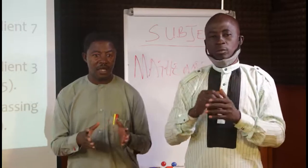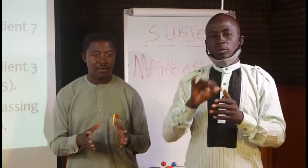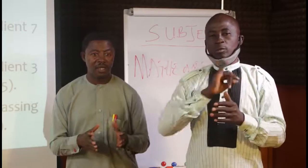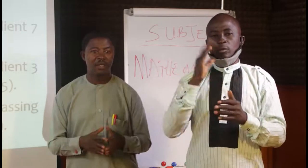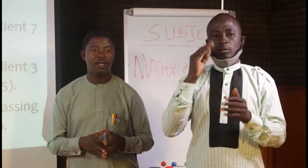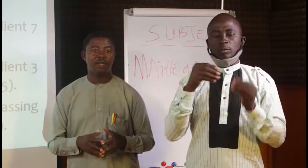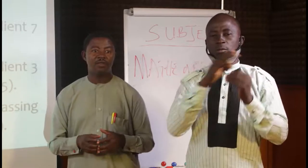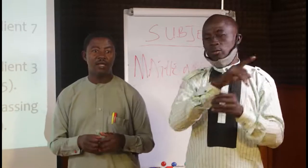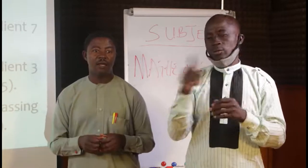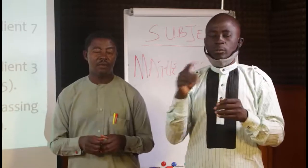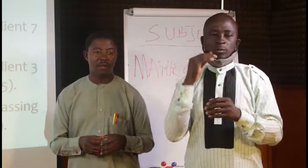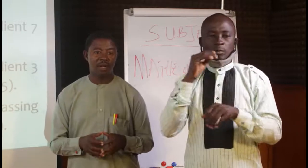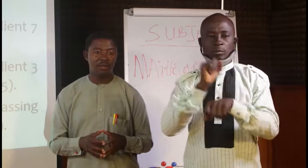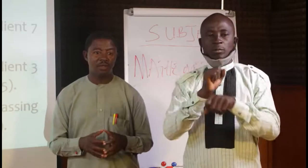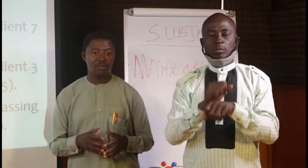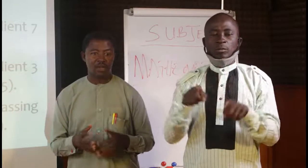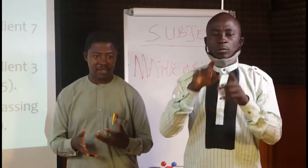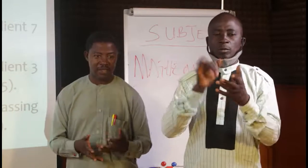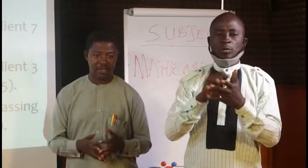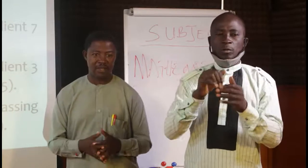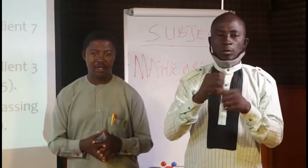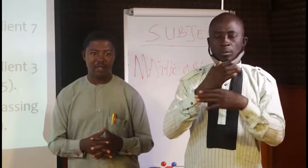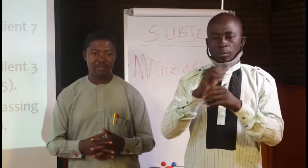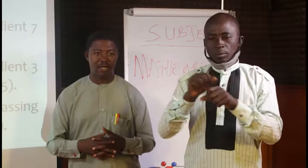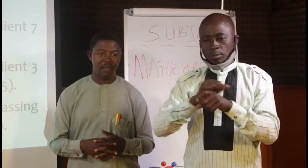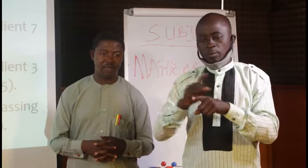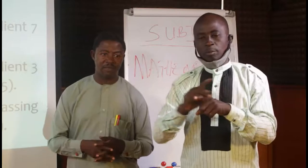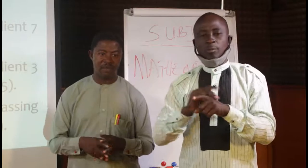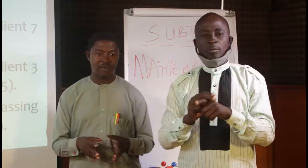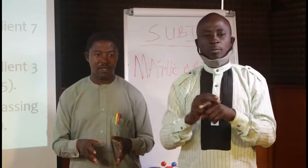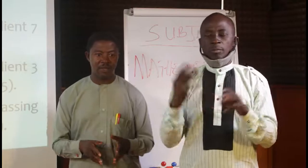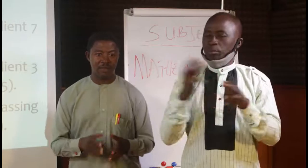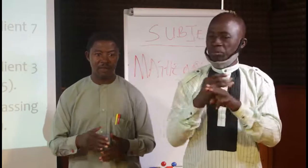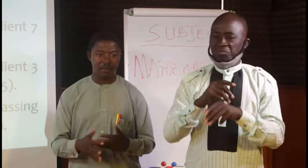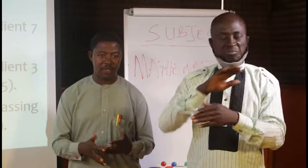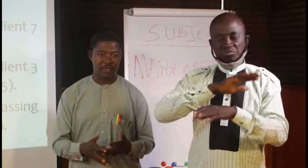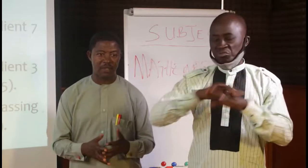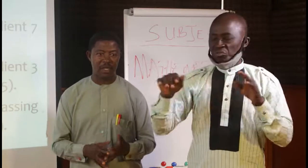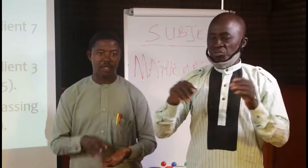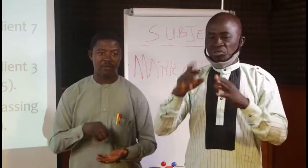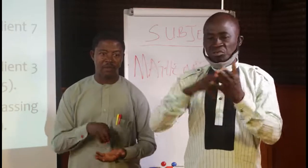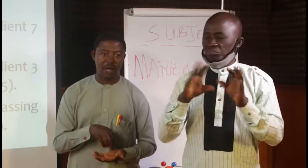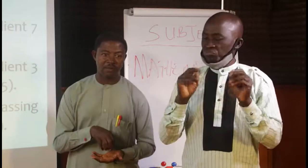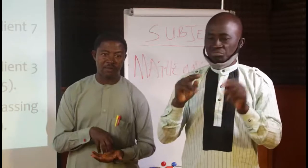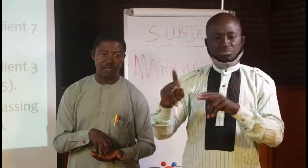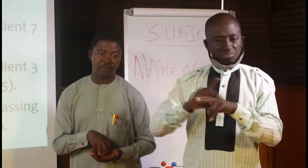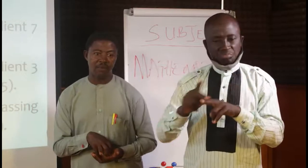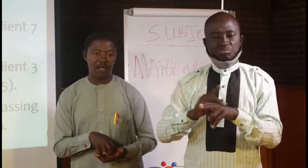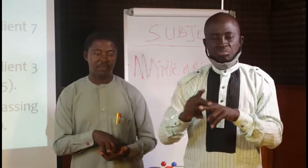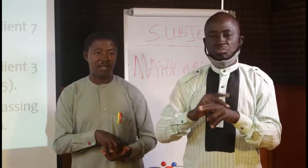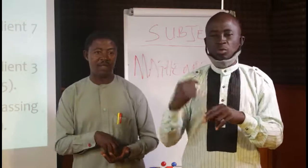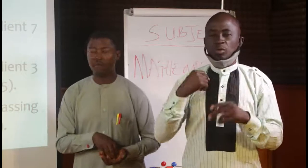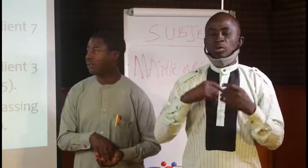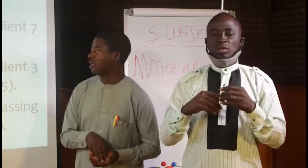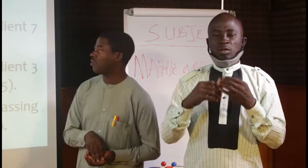you an assignment so that you can be able to practice. Mathematics, we don't read, you practice. So we'll have some